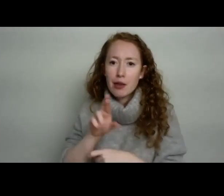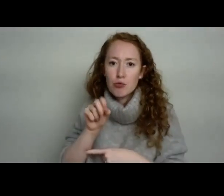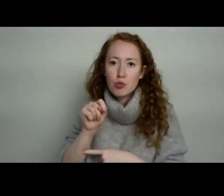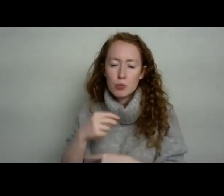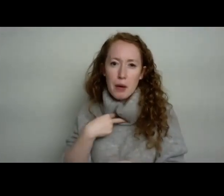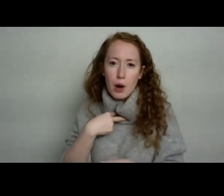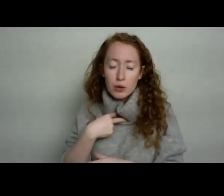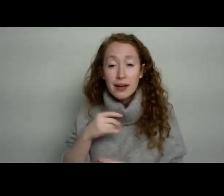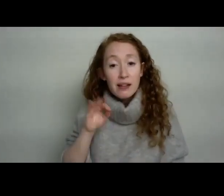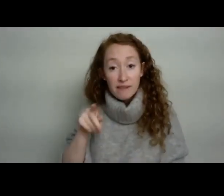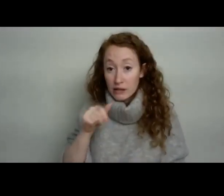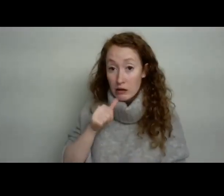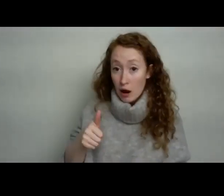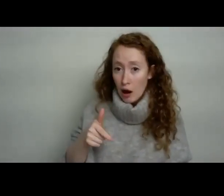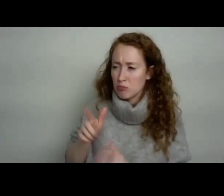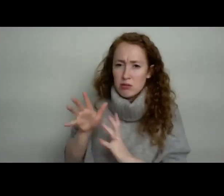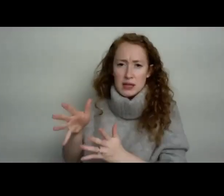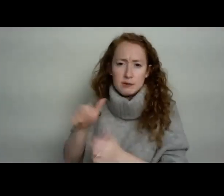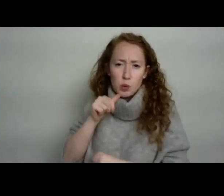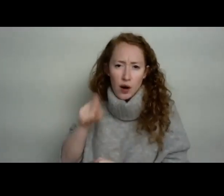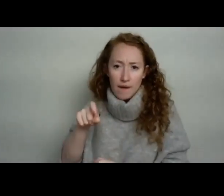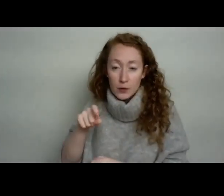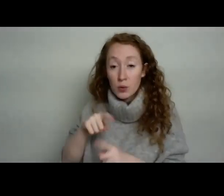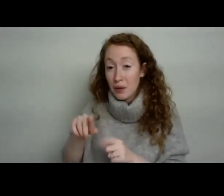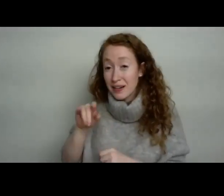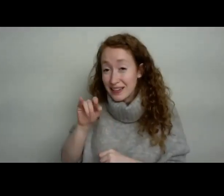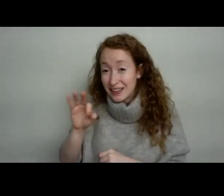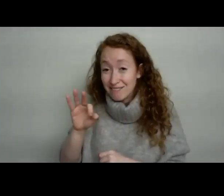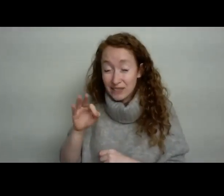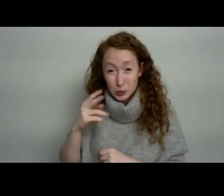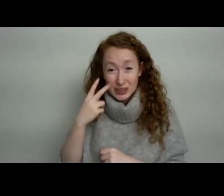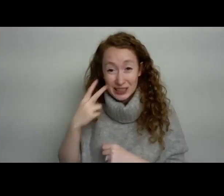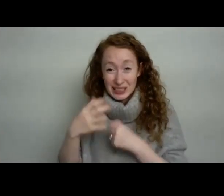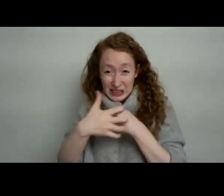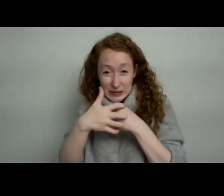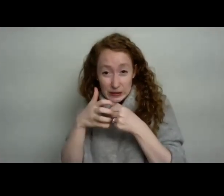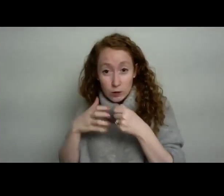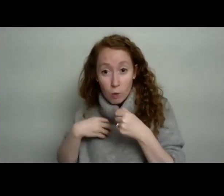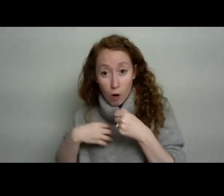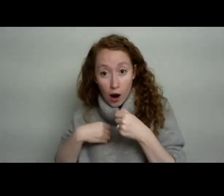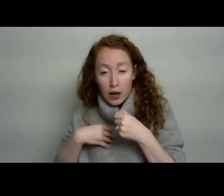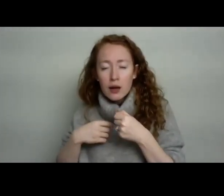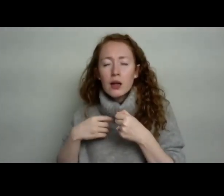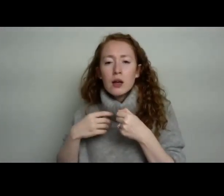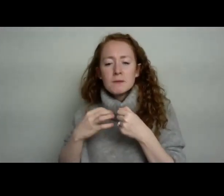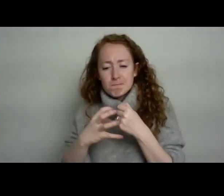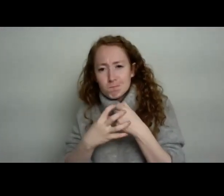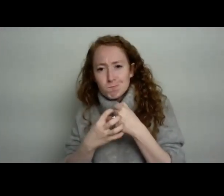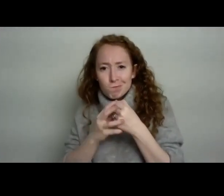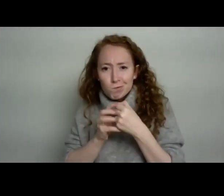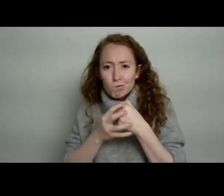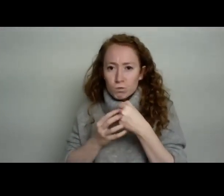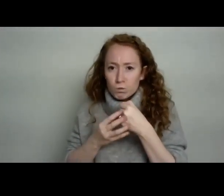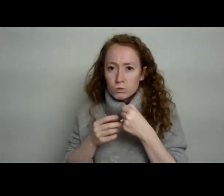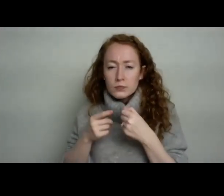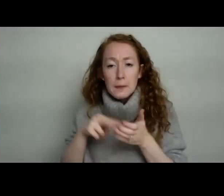that. But if they are root bound, that will allow those root hairs to then be like, oh yeah, oh my gosh, I might have